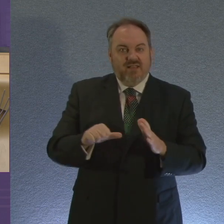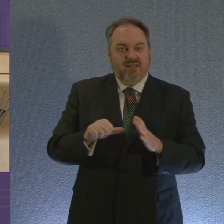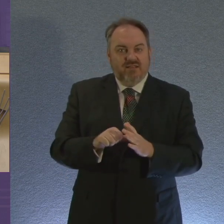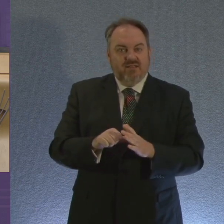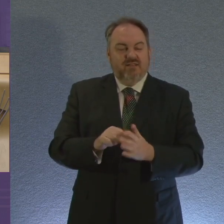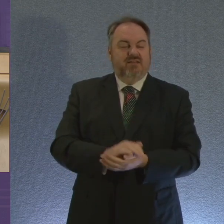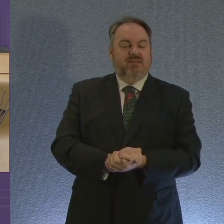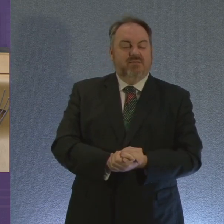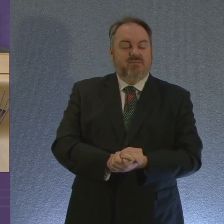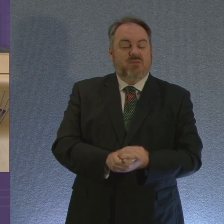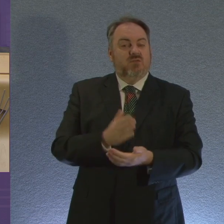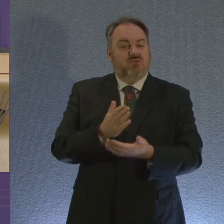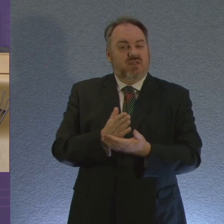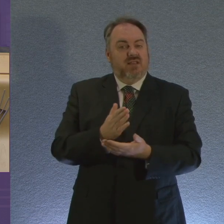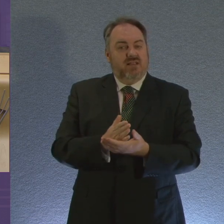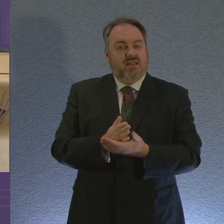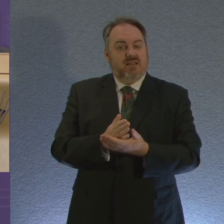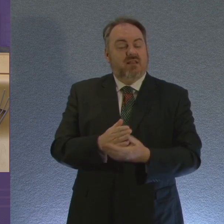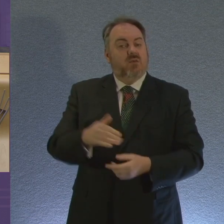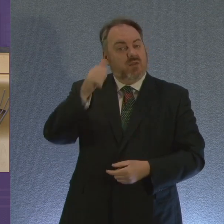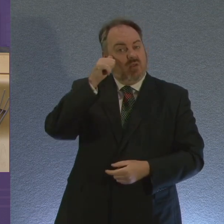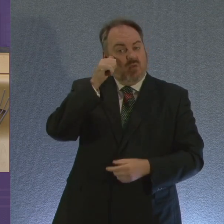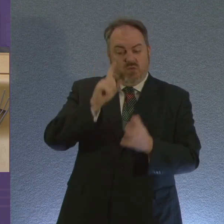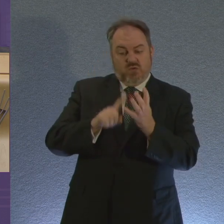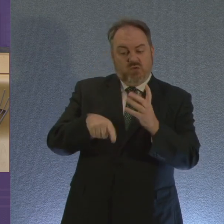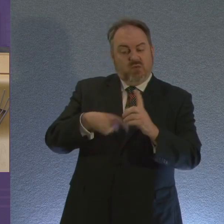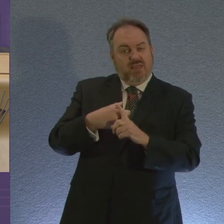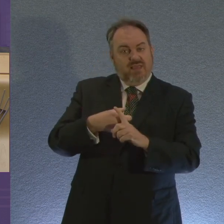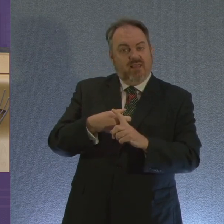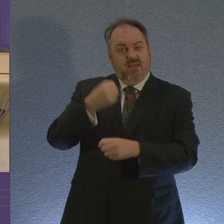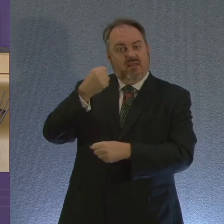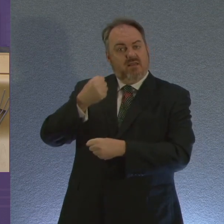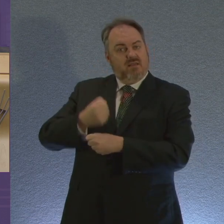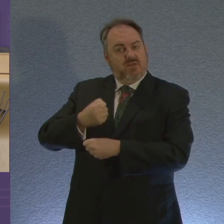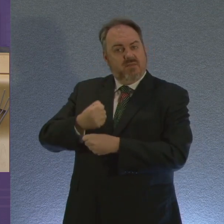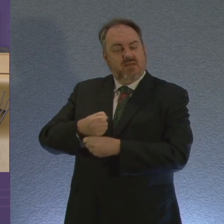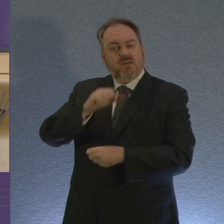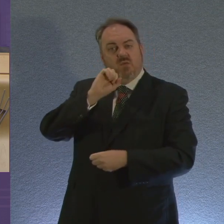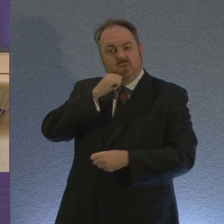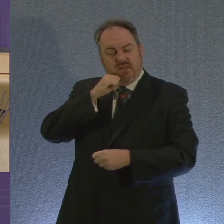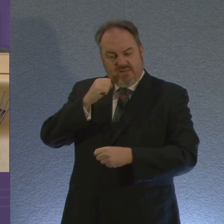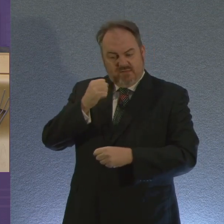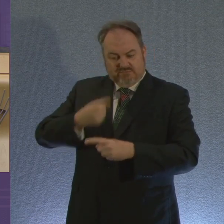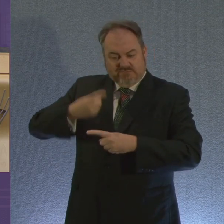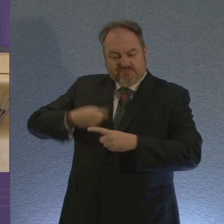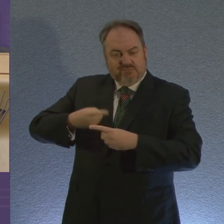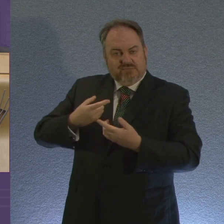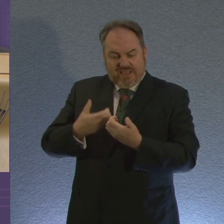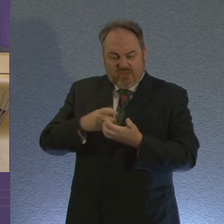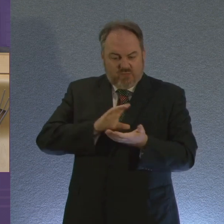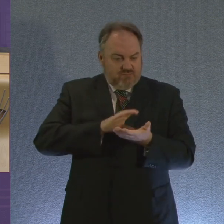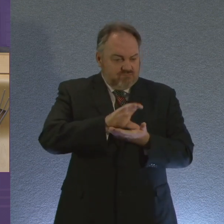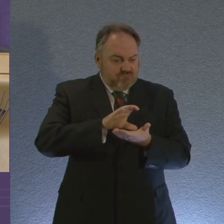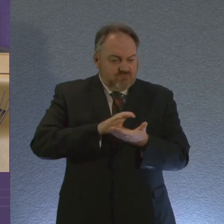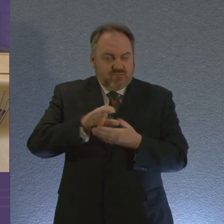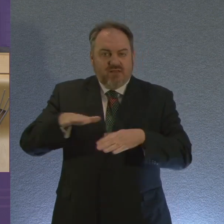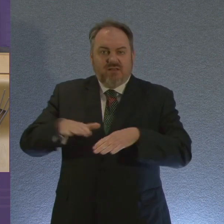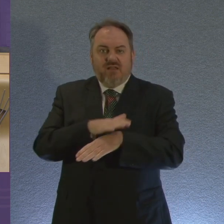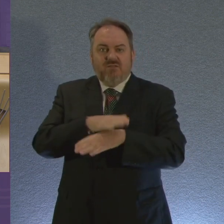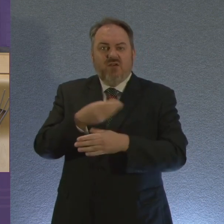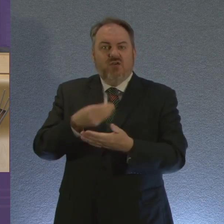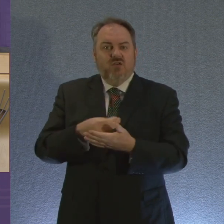start. Nevertheless, if possible, I hope the UK Government will speed up the process of identifying and making payments to those who are self-employed. June is